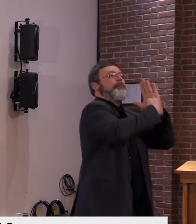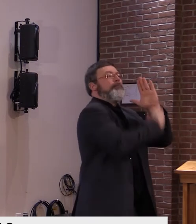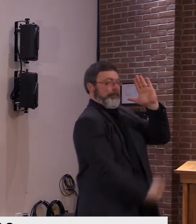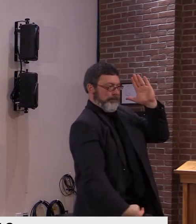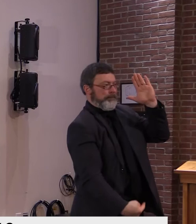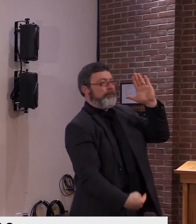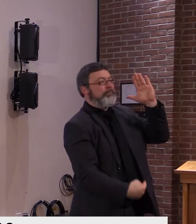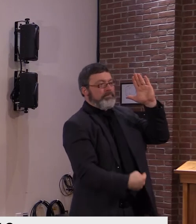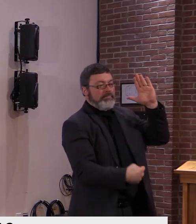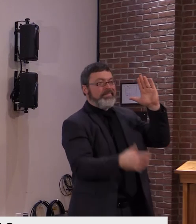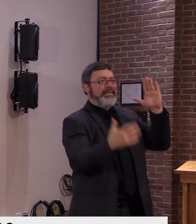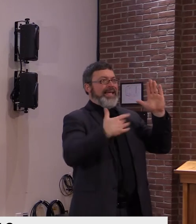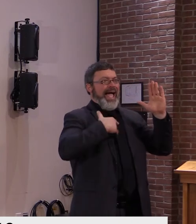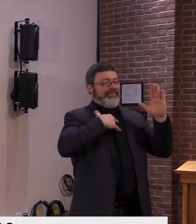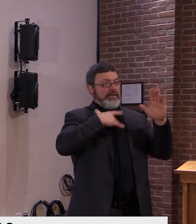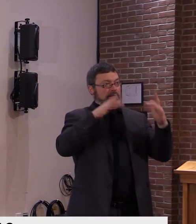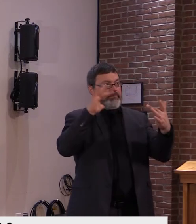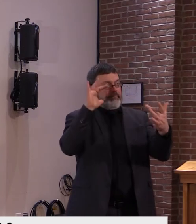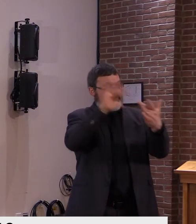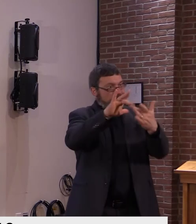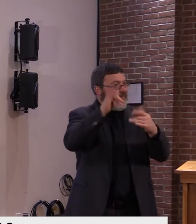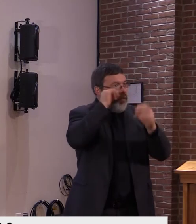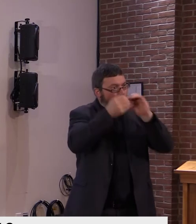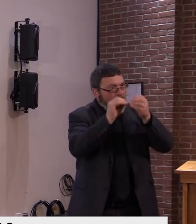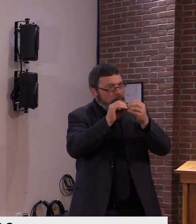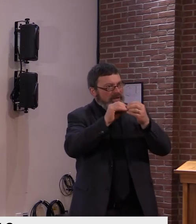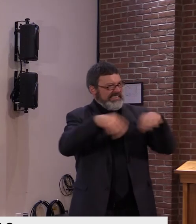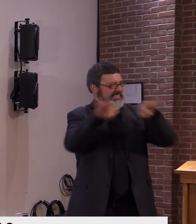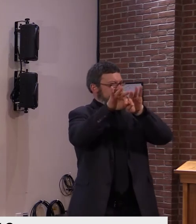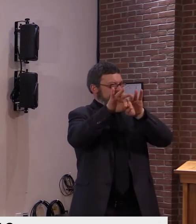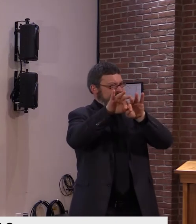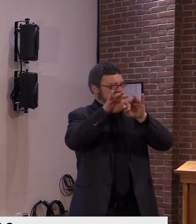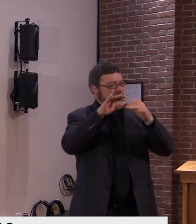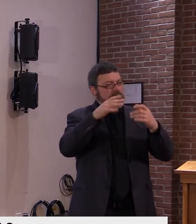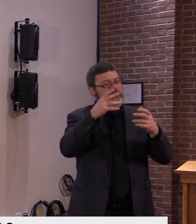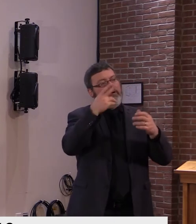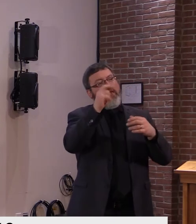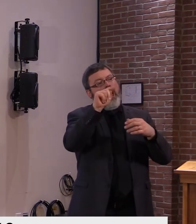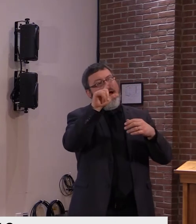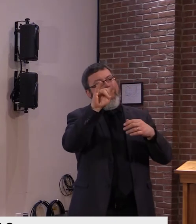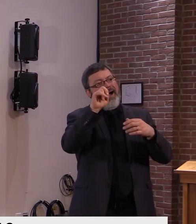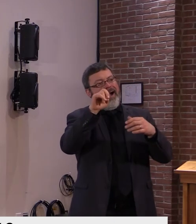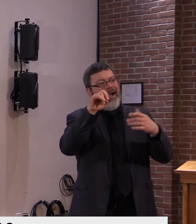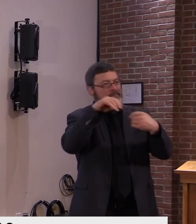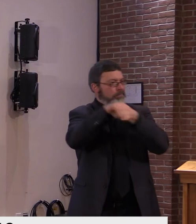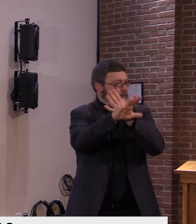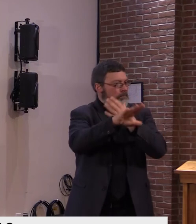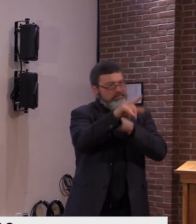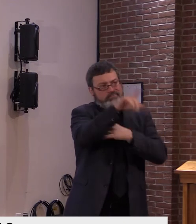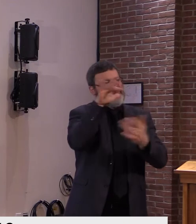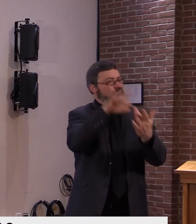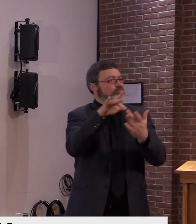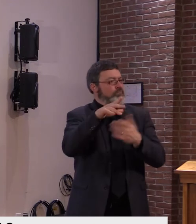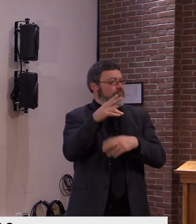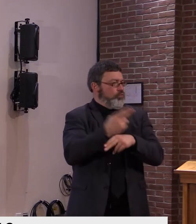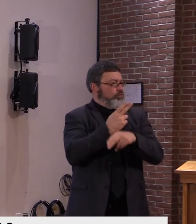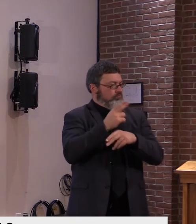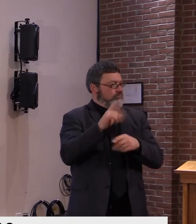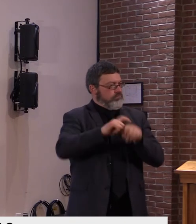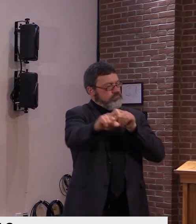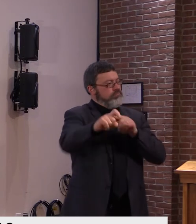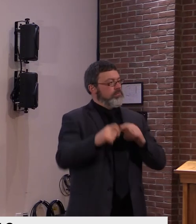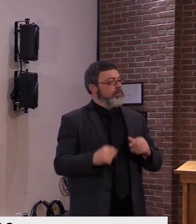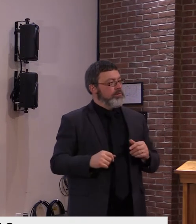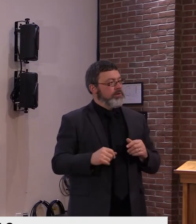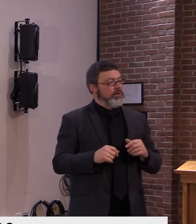Yeah, Chris, I want to thank you for bringing this up as well. And we can individually act. We can call our family